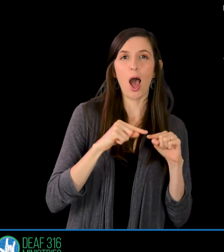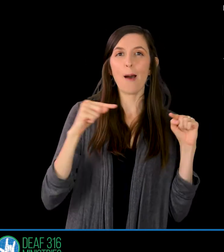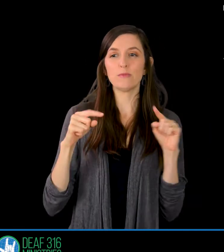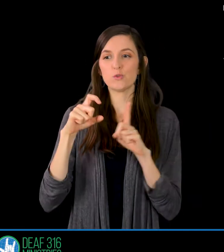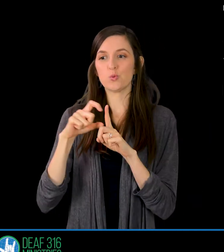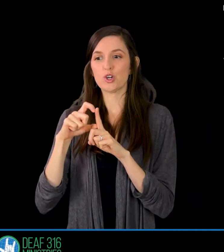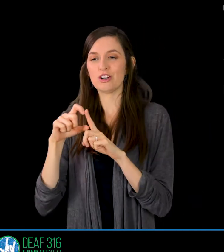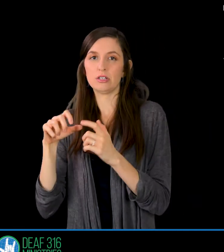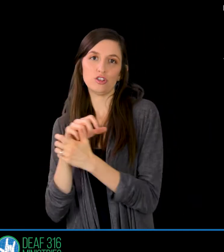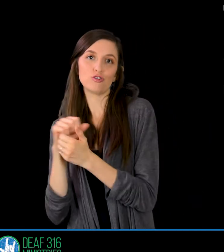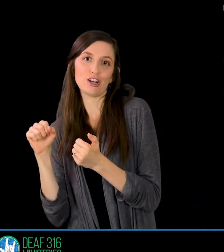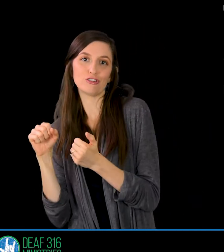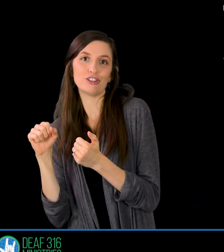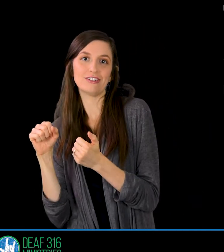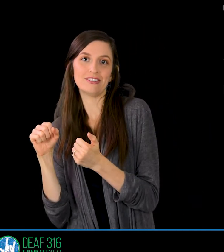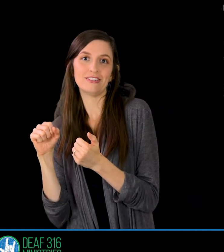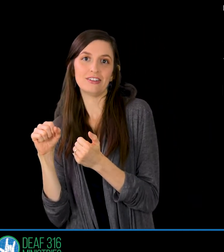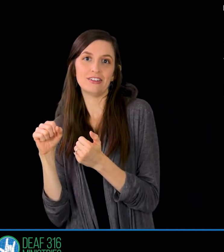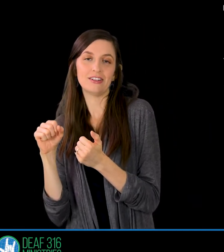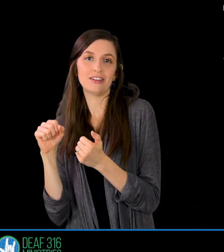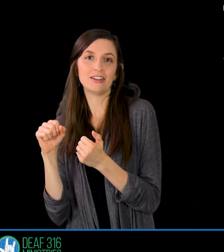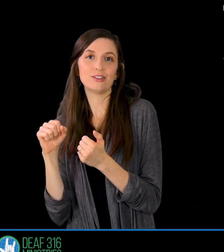opposite of eternal salvation